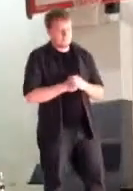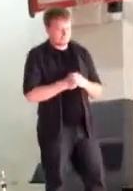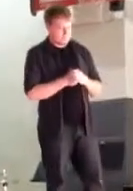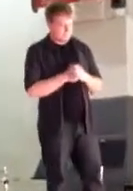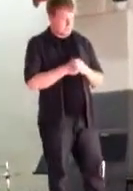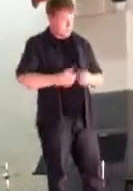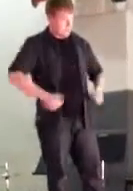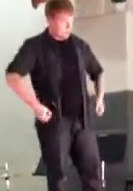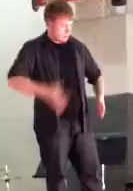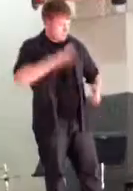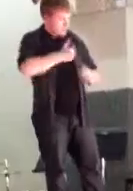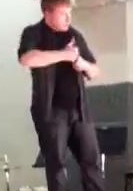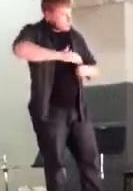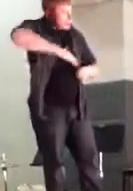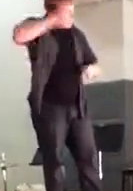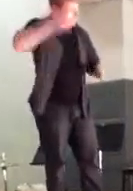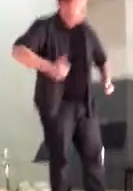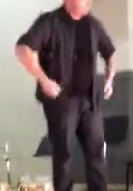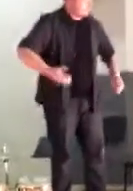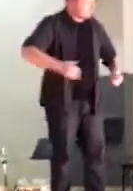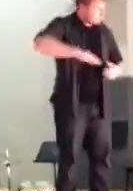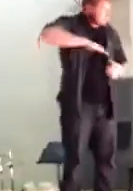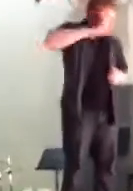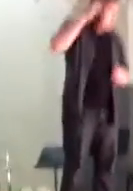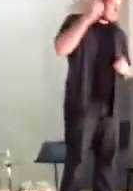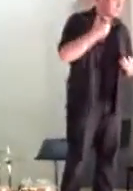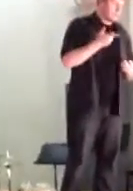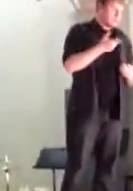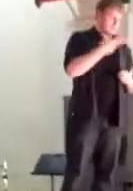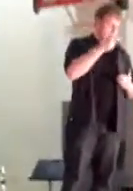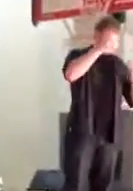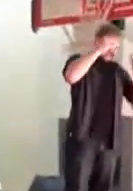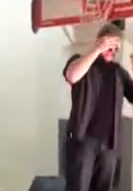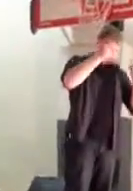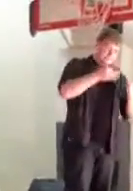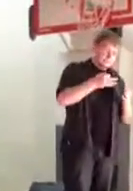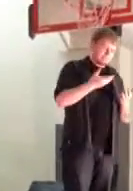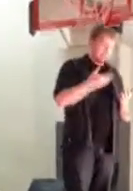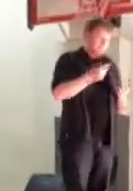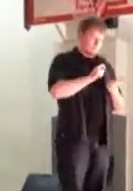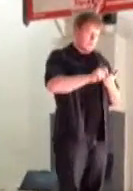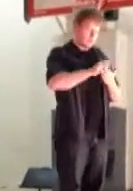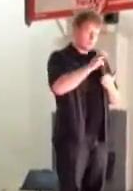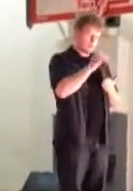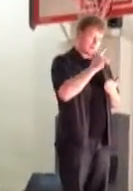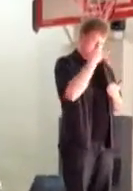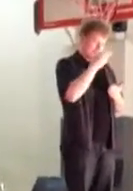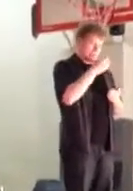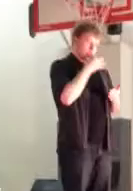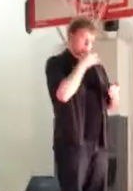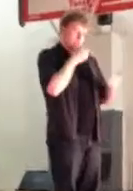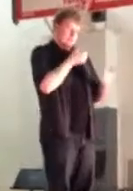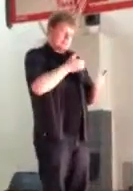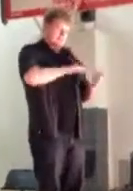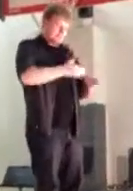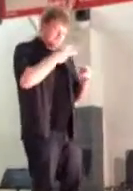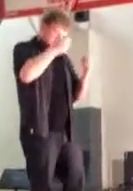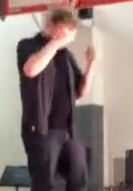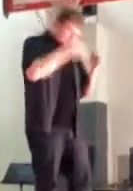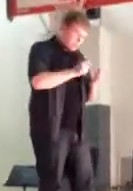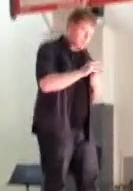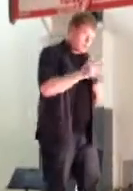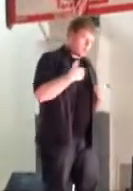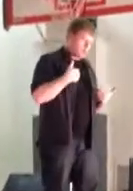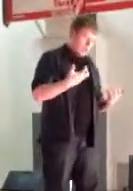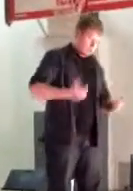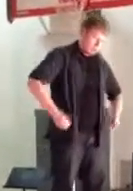get around. Now, the guy always had his wheelchair growing up, and he decided while writing his